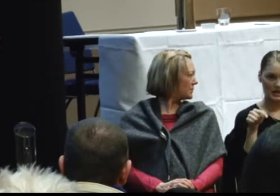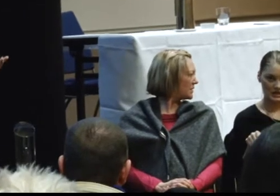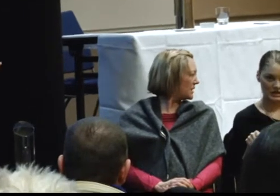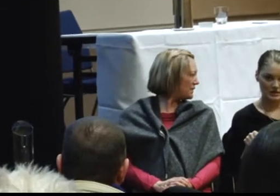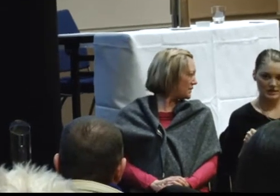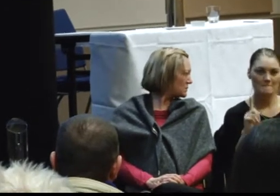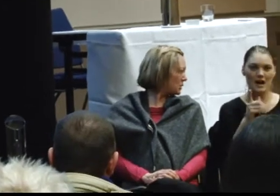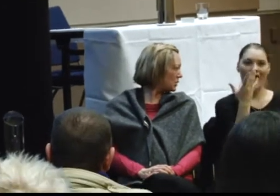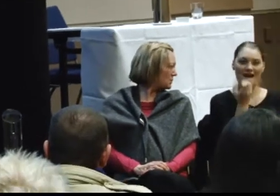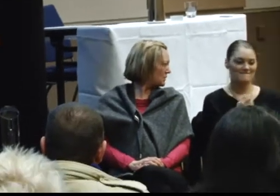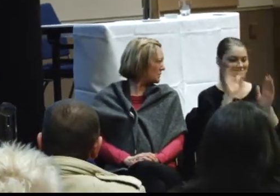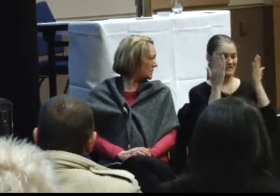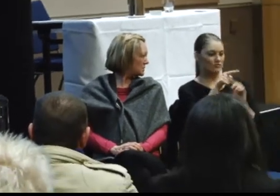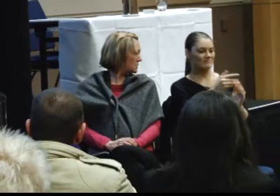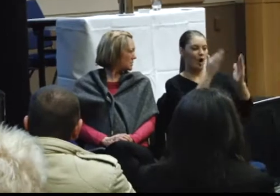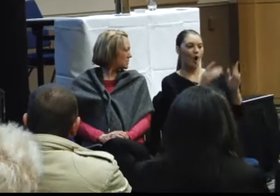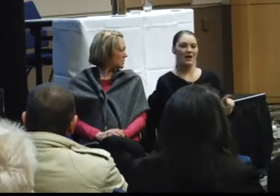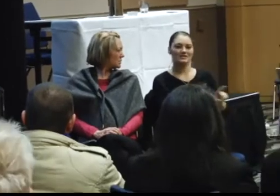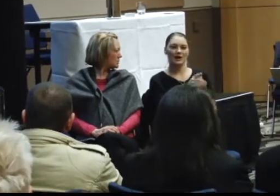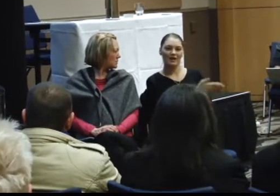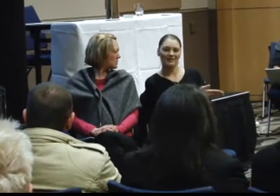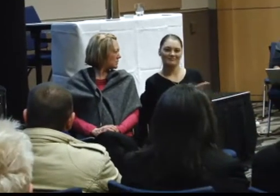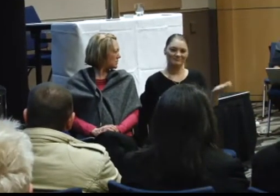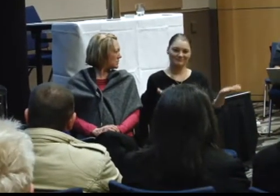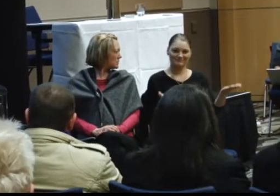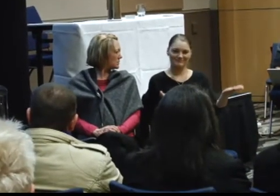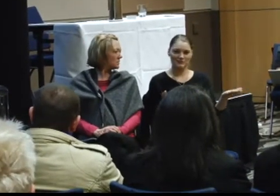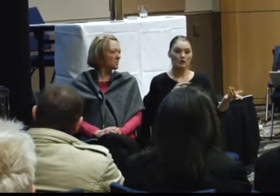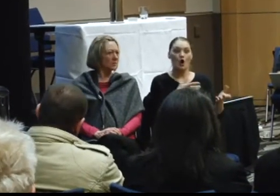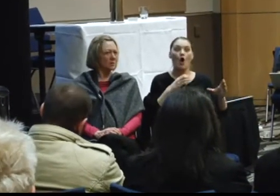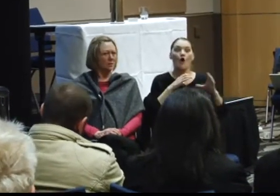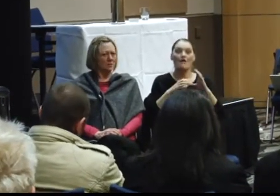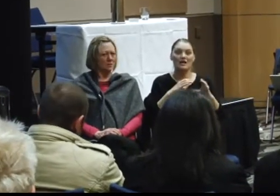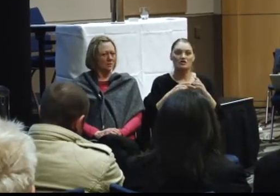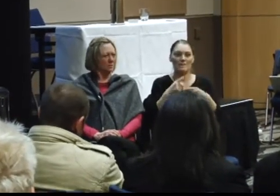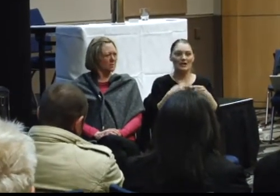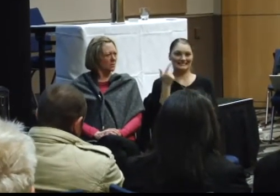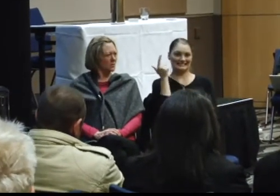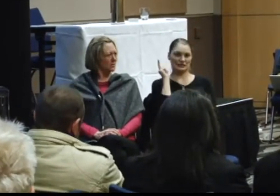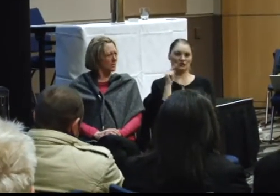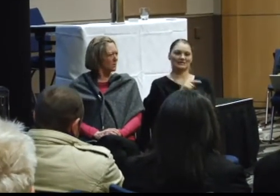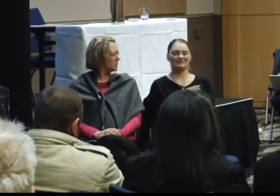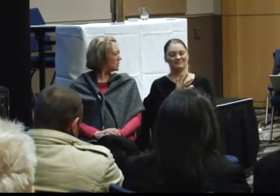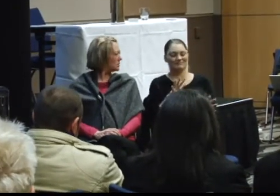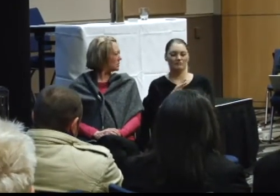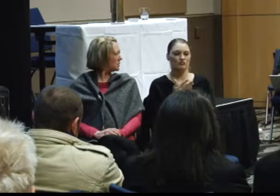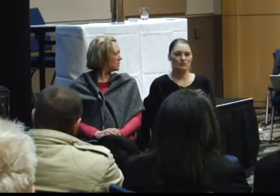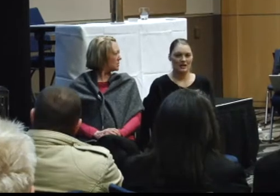citizens, which most of us are, and we're all digitally involved, then this isn't the conversation for teachers to take account of, or